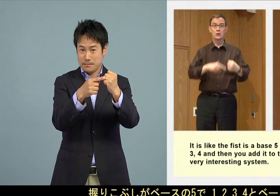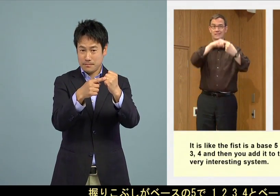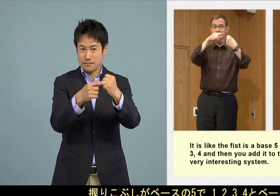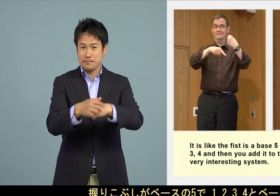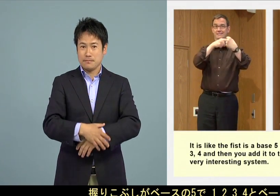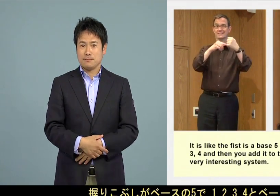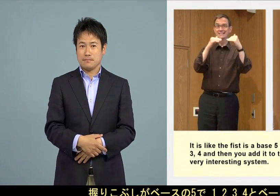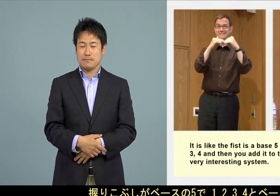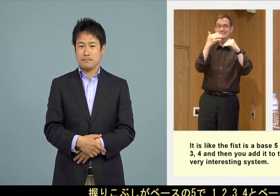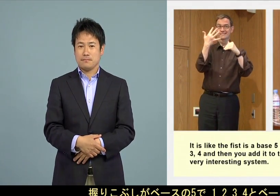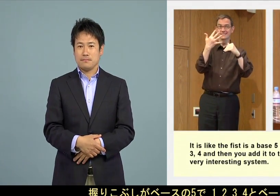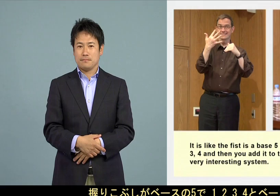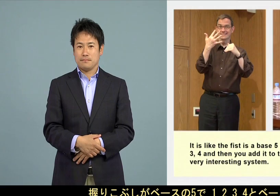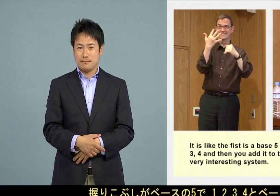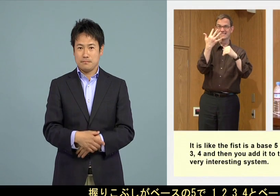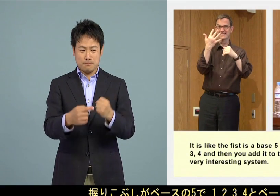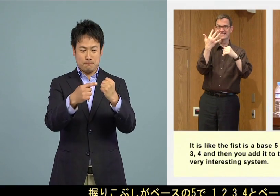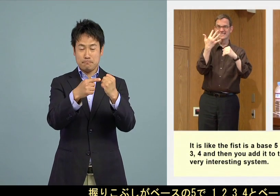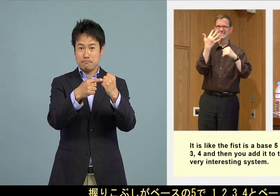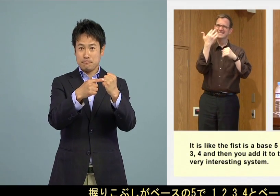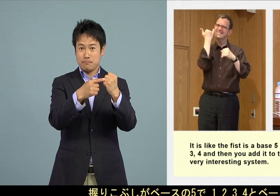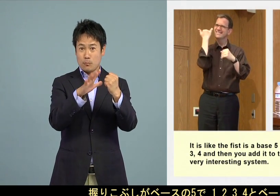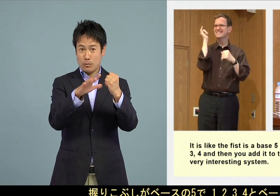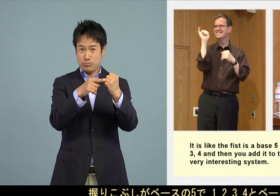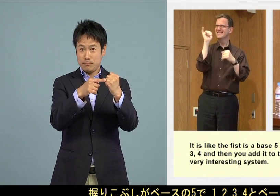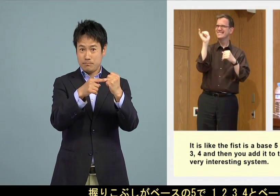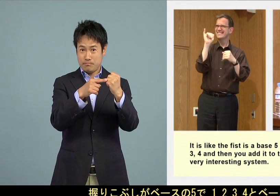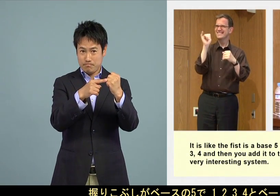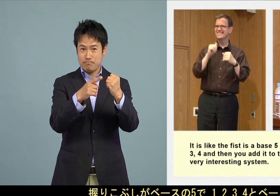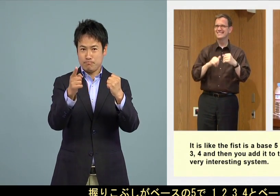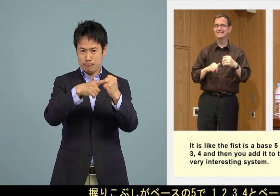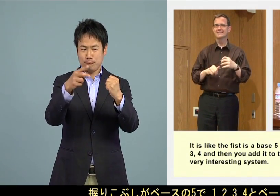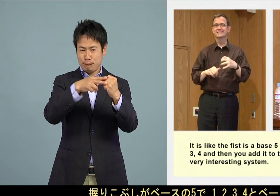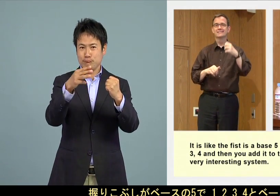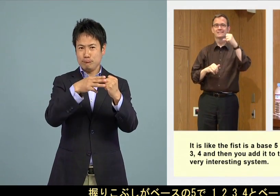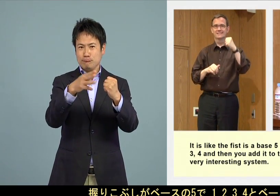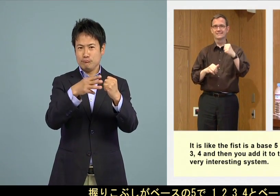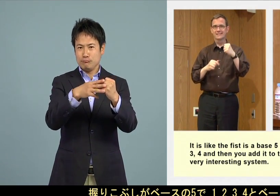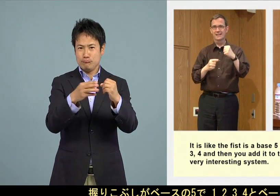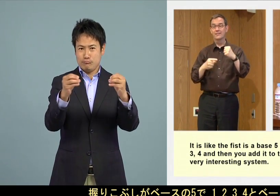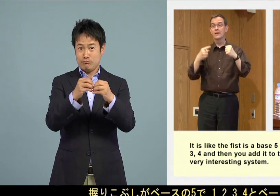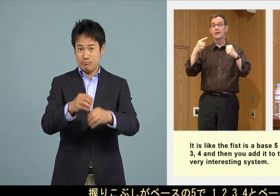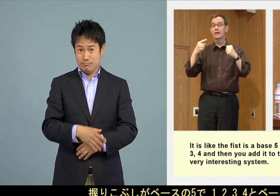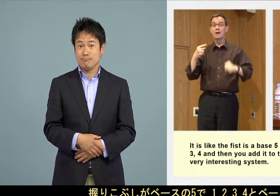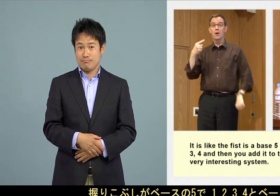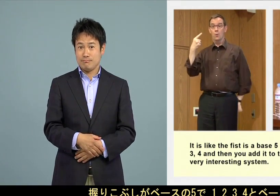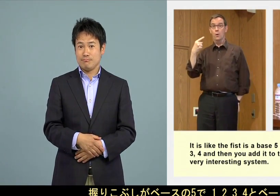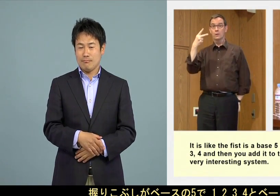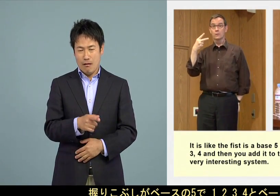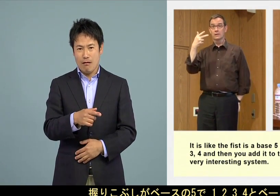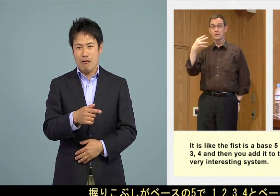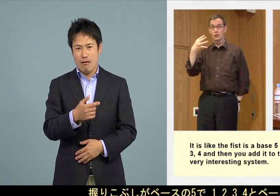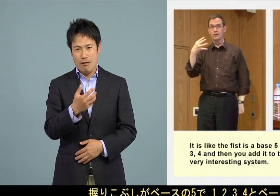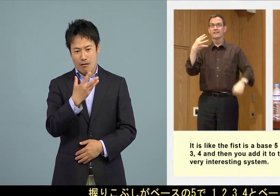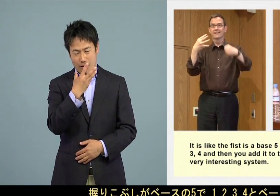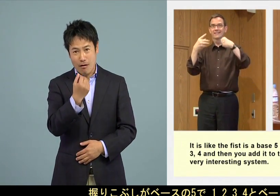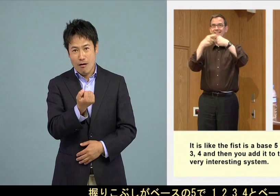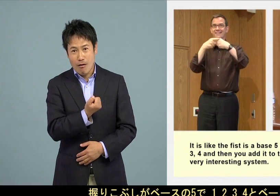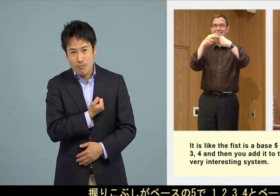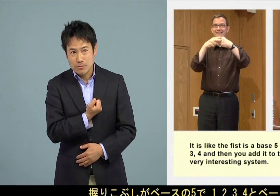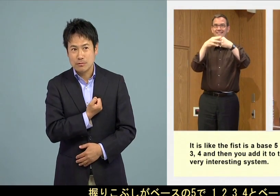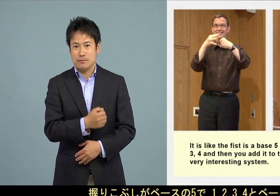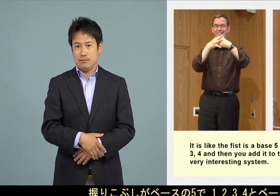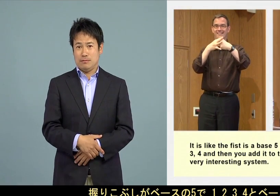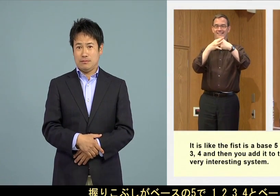So it's like the fist is a base 5, and then you go through the same 1, 2, 3, 4, and you add it to the base, and then 10